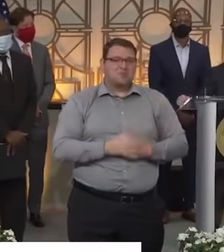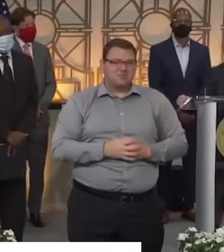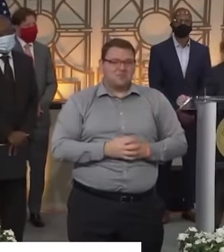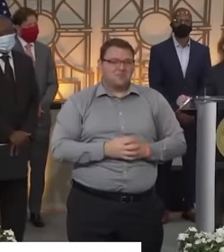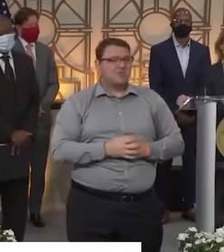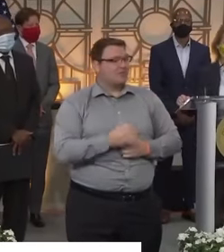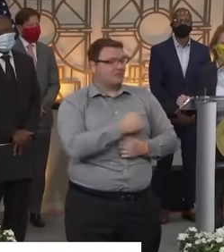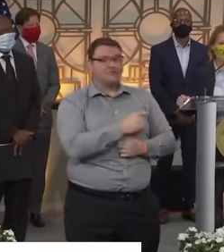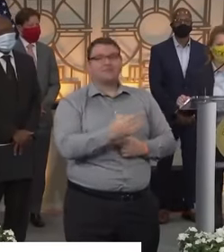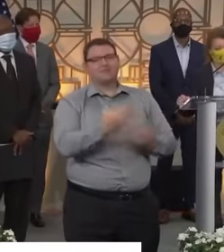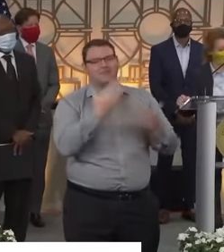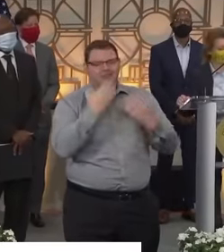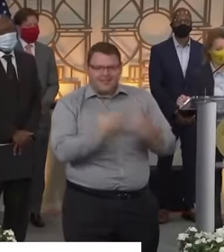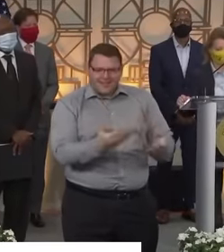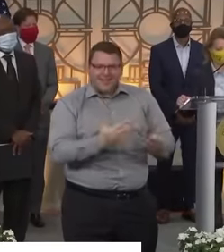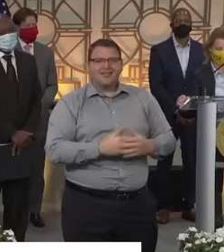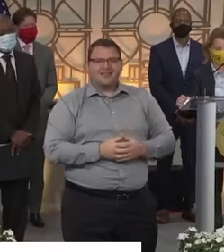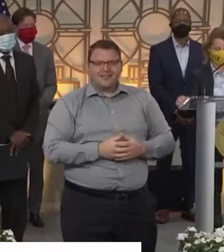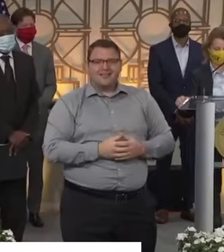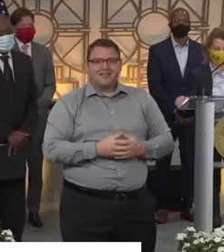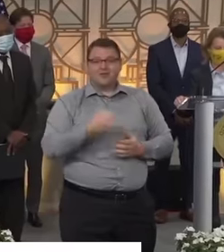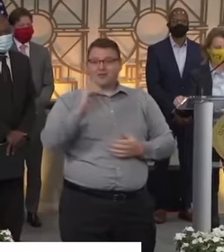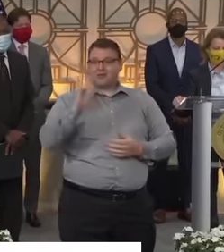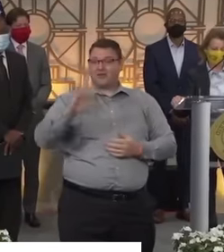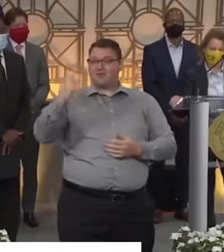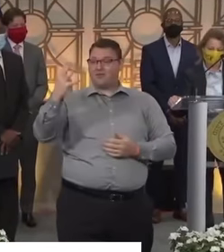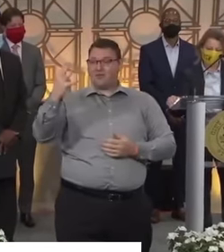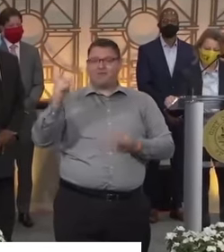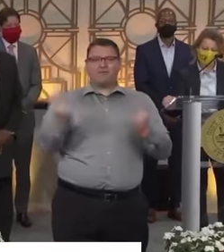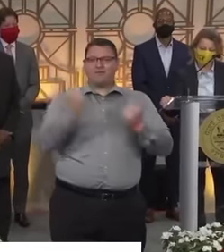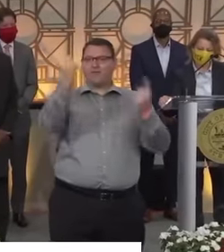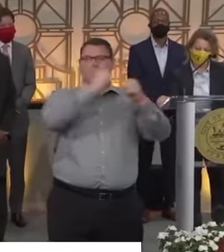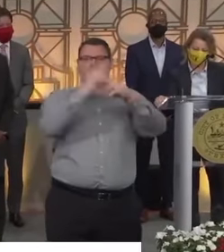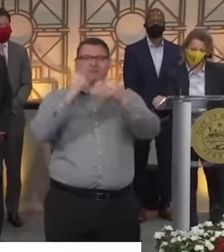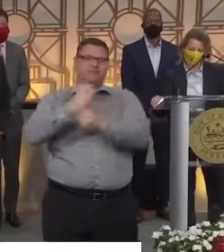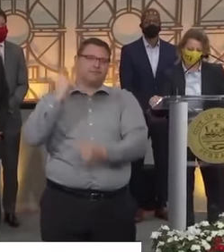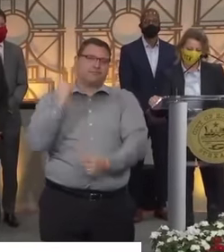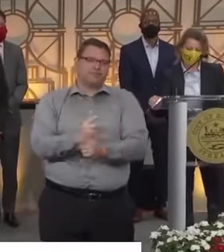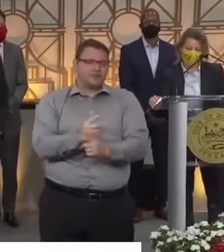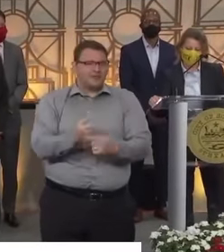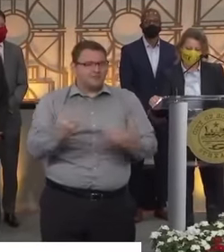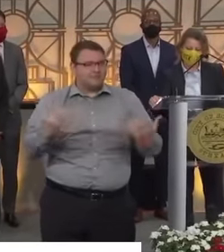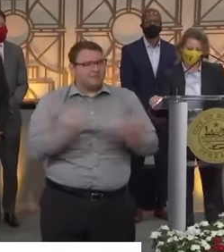and fireworks. We wouldn't have it any other way. I'd also like to introduce from Walmart.